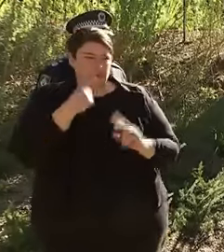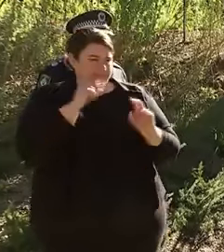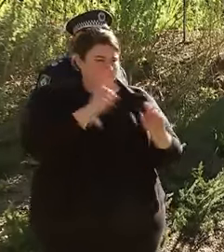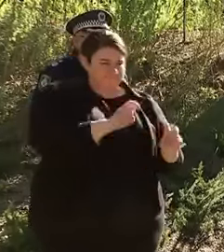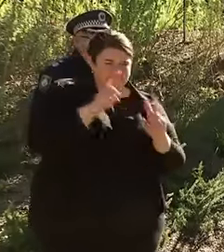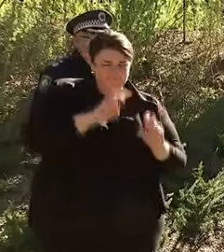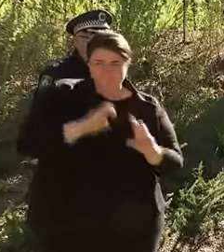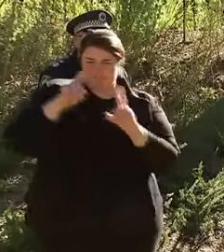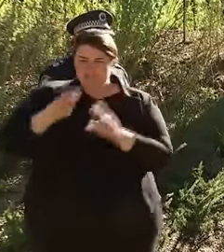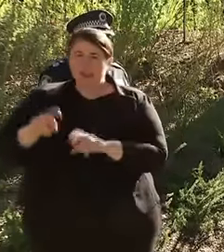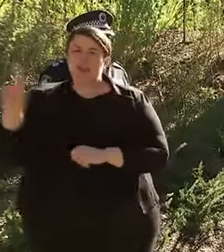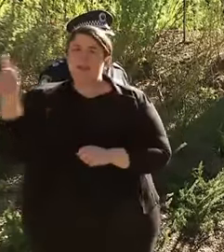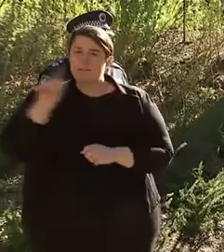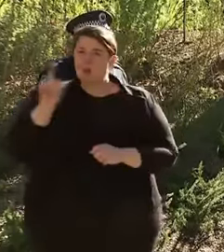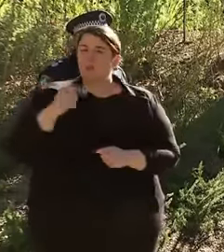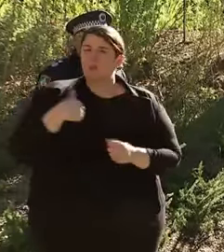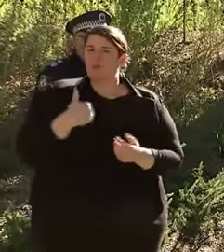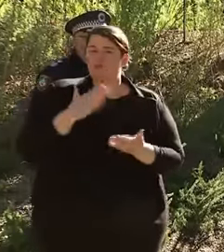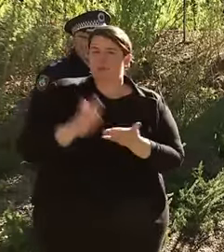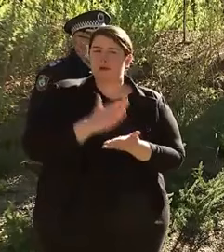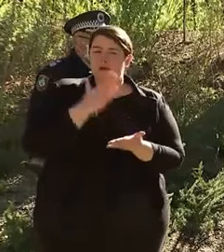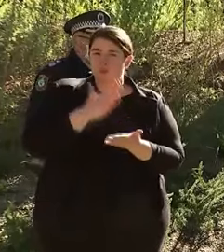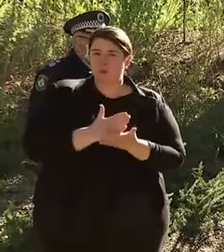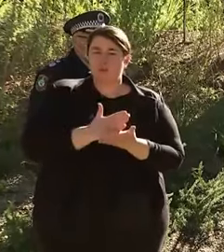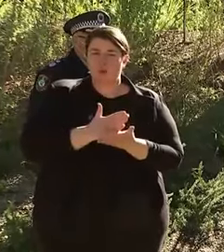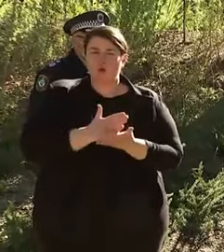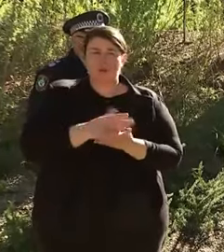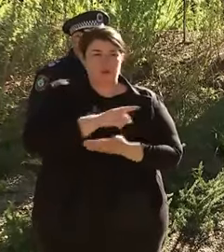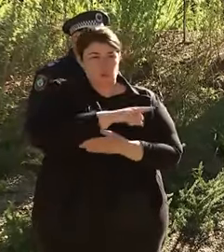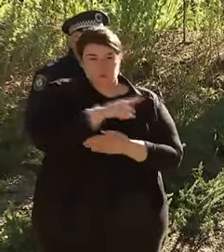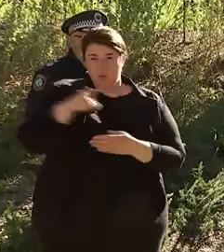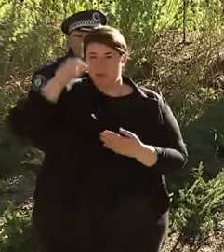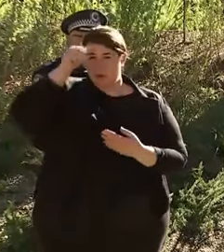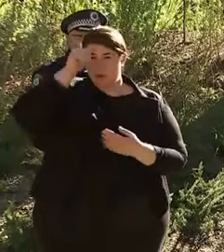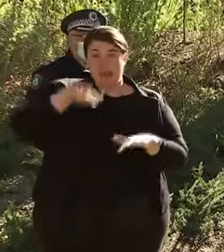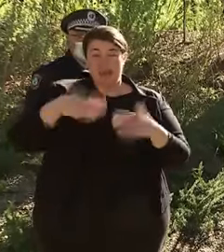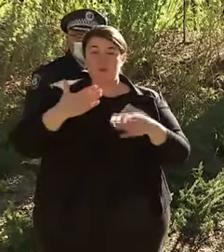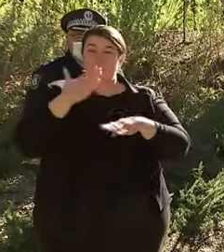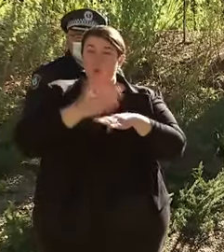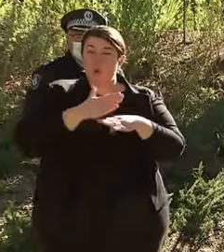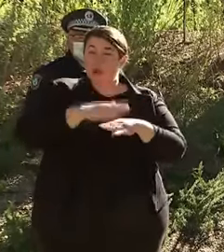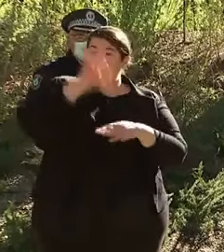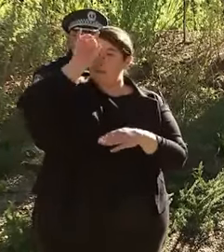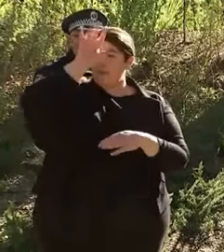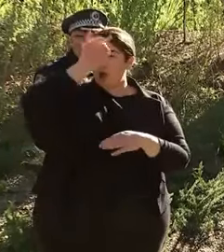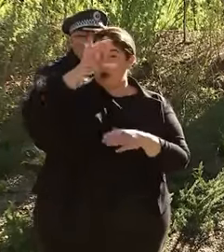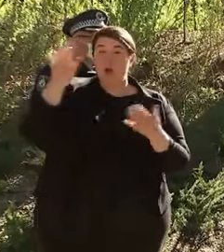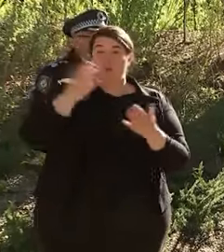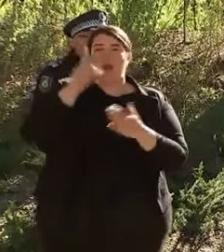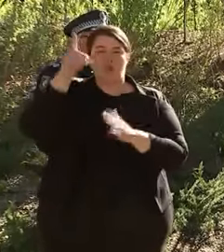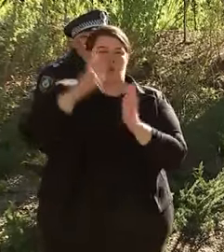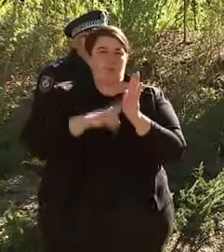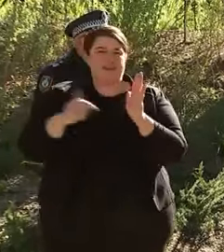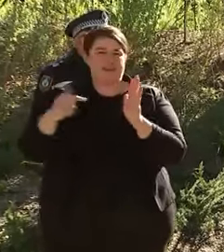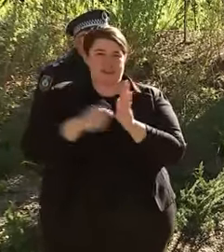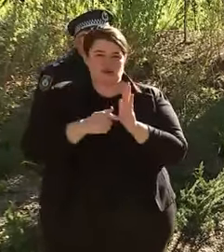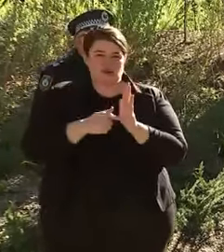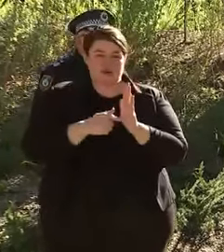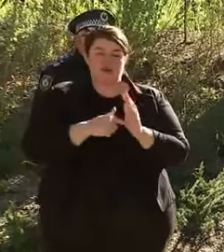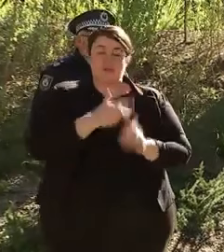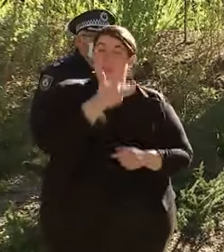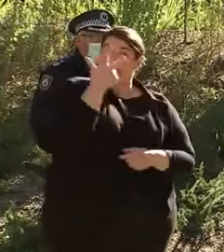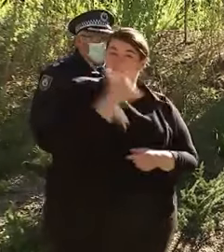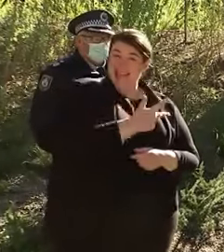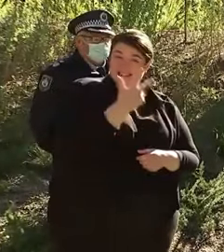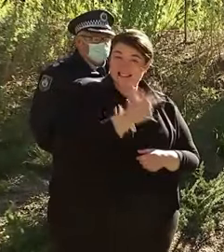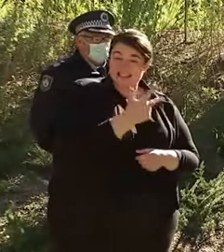ways, we are just also putting a call out that anyone who worked at the mine in the Northern Territory between the